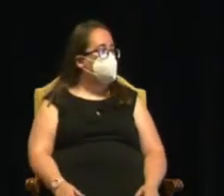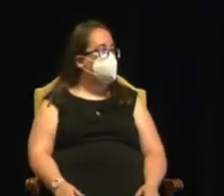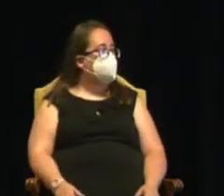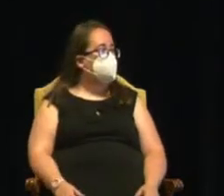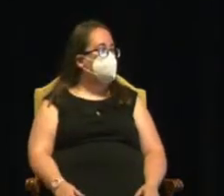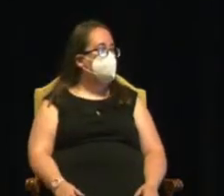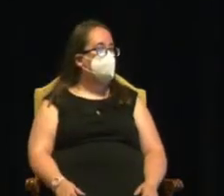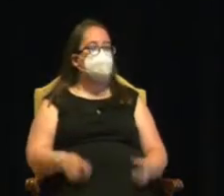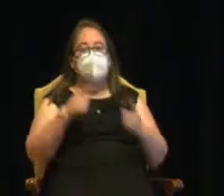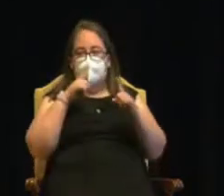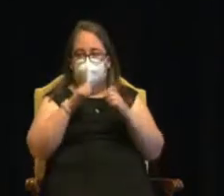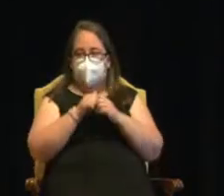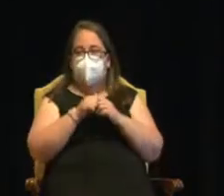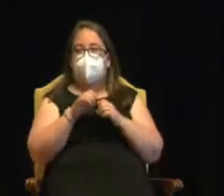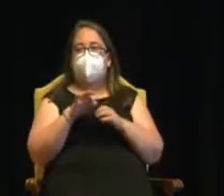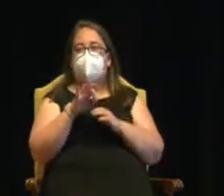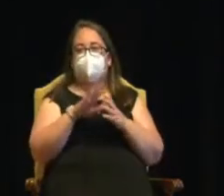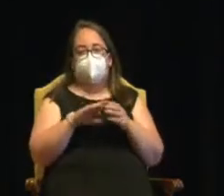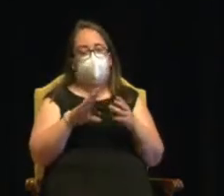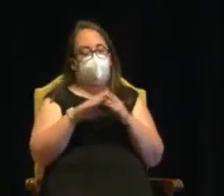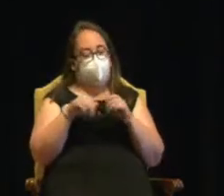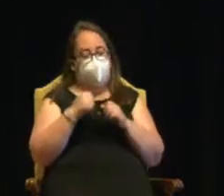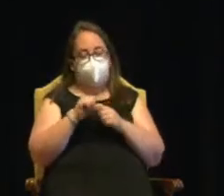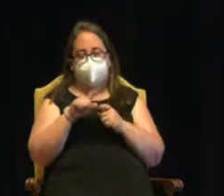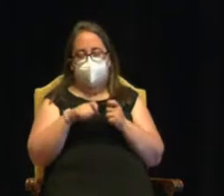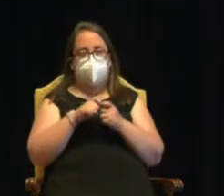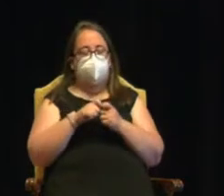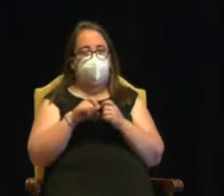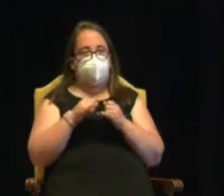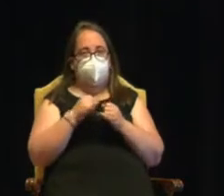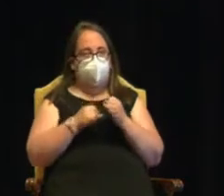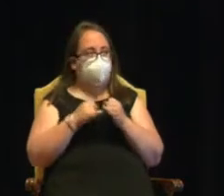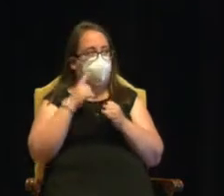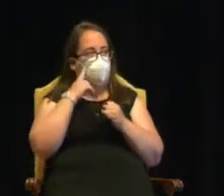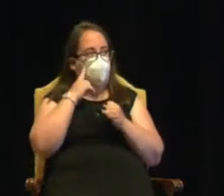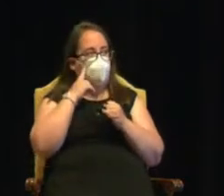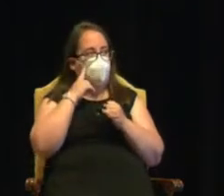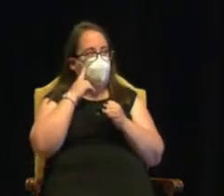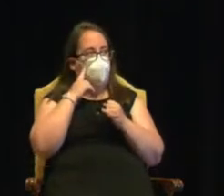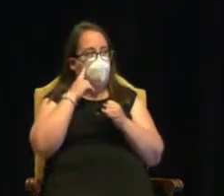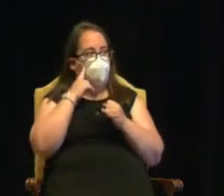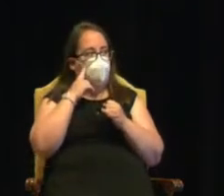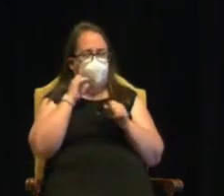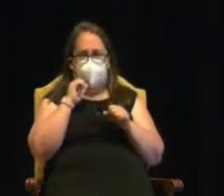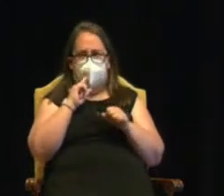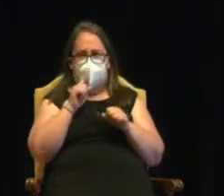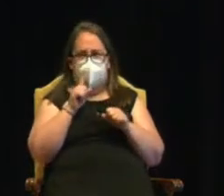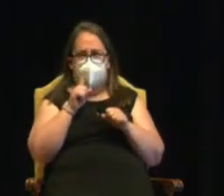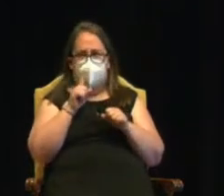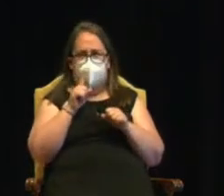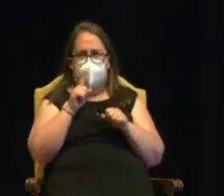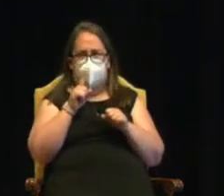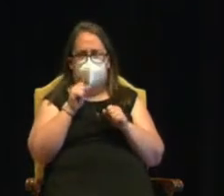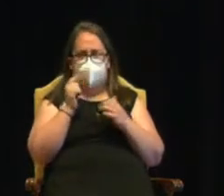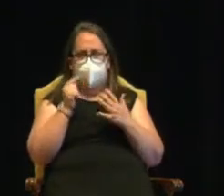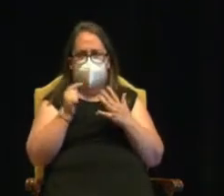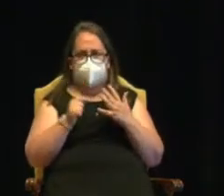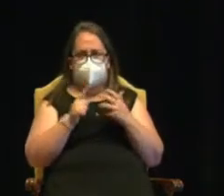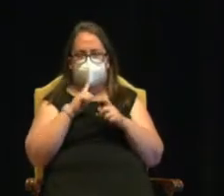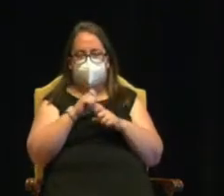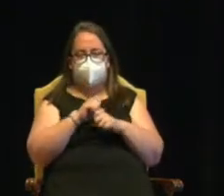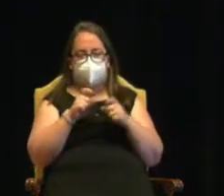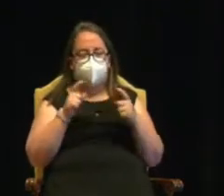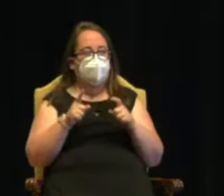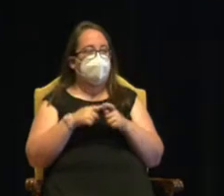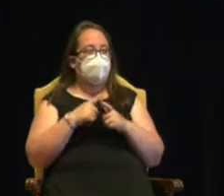with you about Ghost Story. I remember exactly the same thing, getting to the end and thinking, could this be real? Could these things really happen?